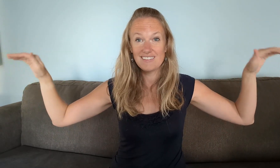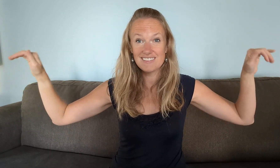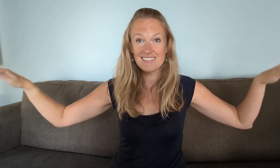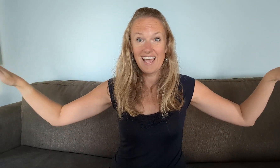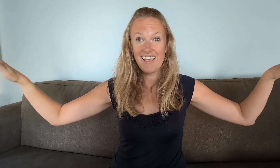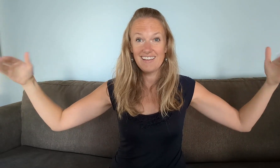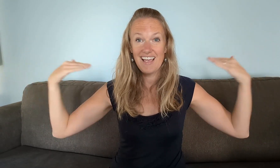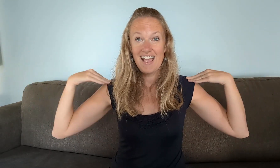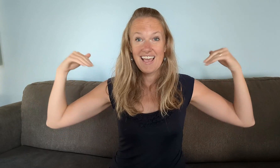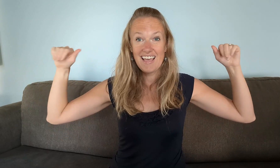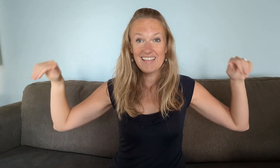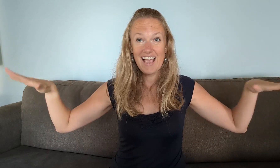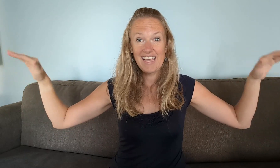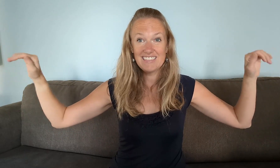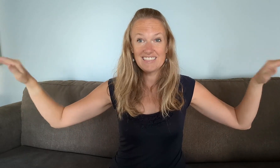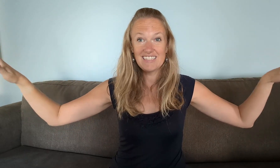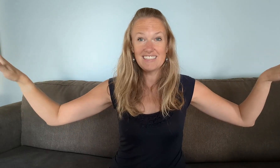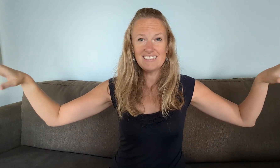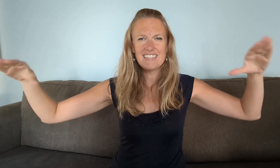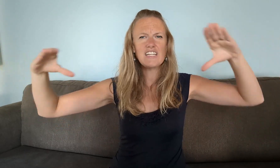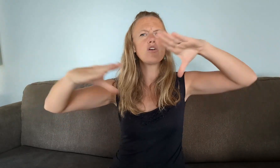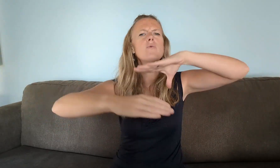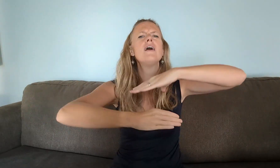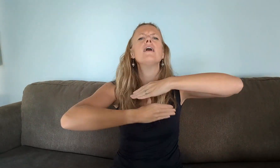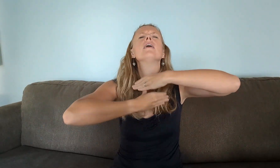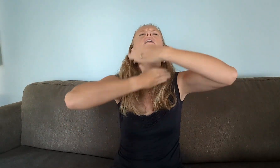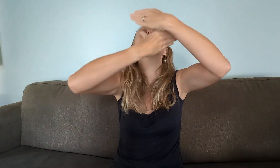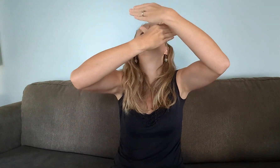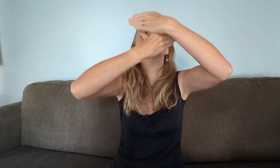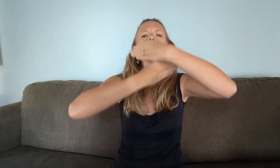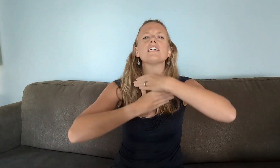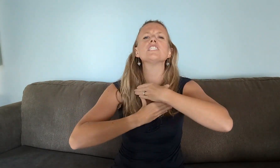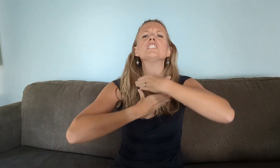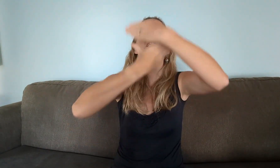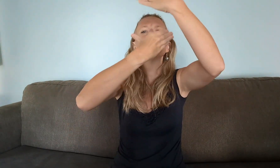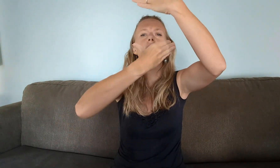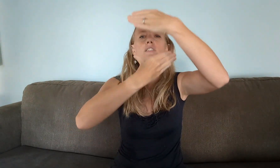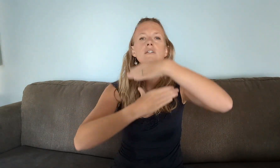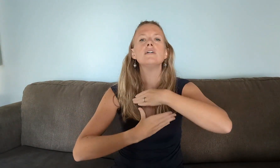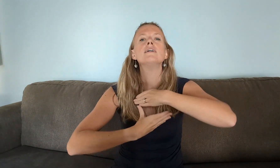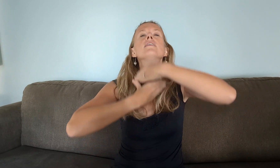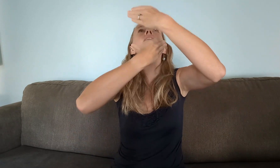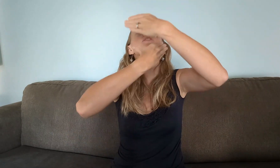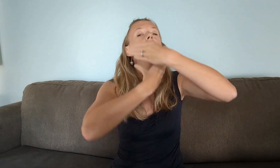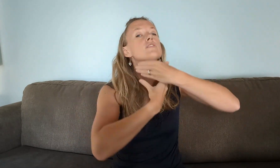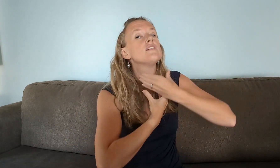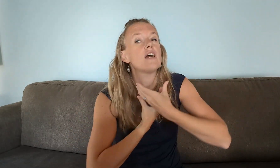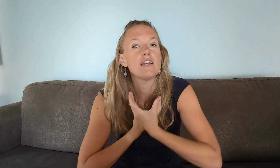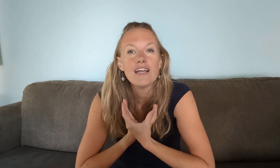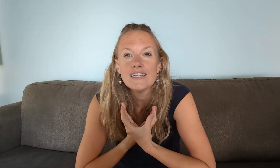wings, okay? And the angels, and then cry, like shout. So you've got your hands